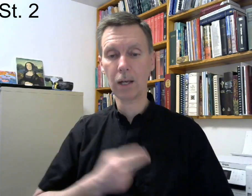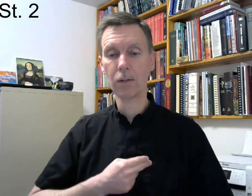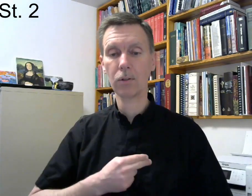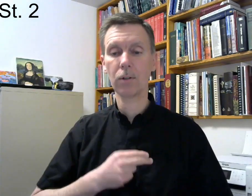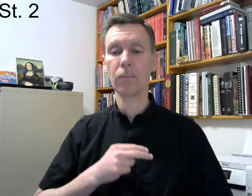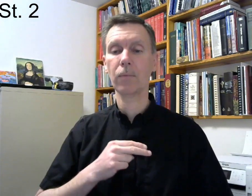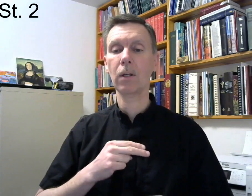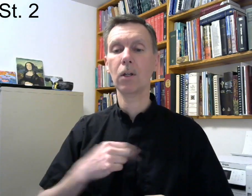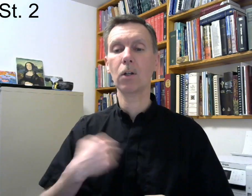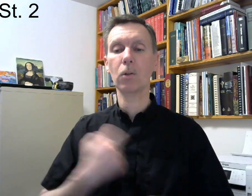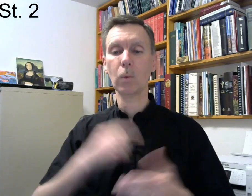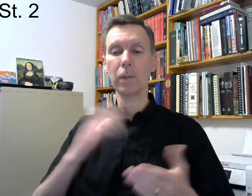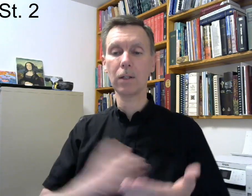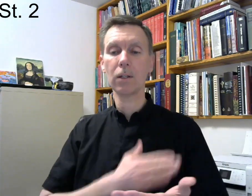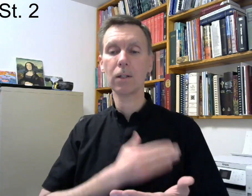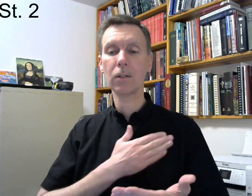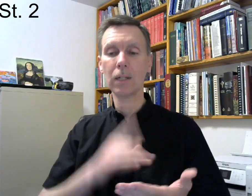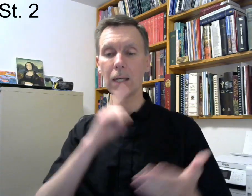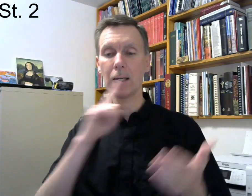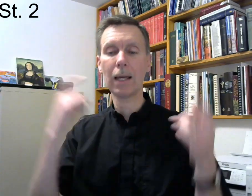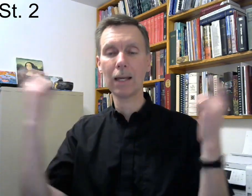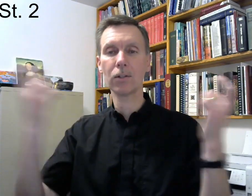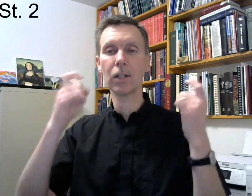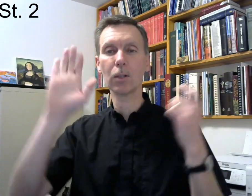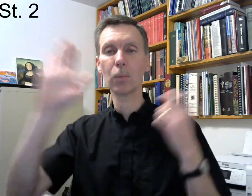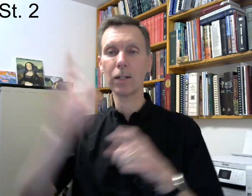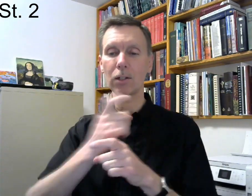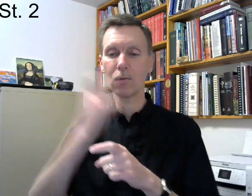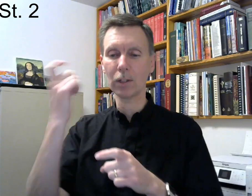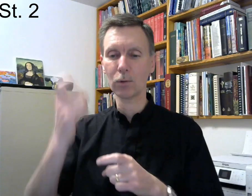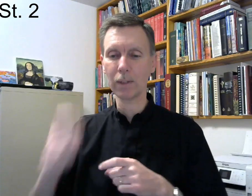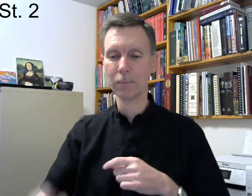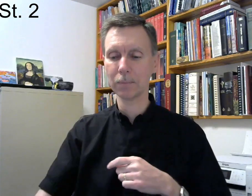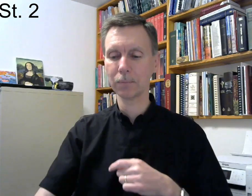us, we sing and celebrate his victory.